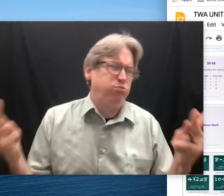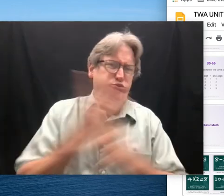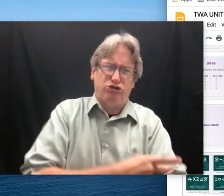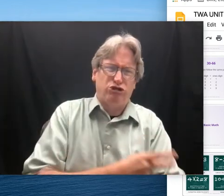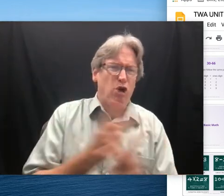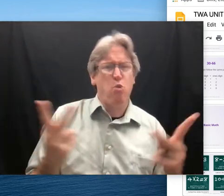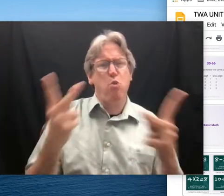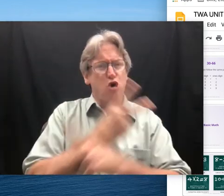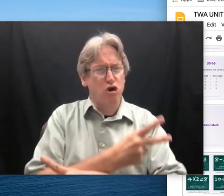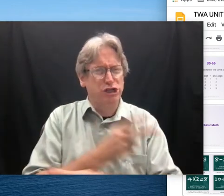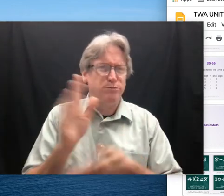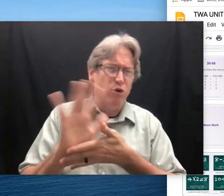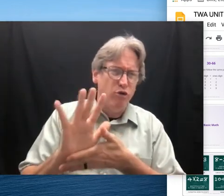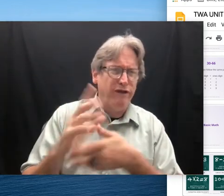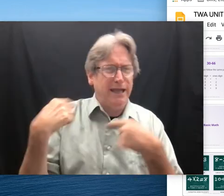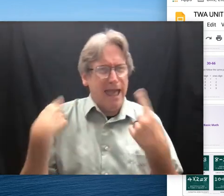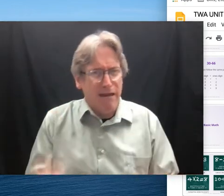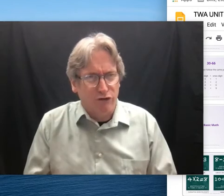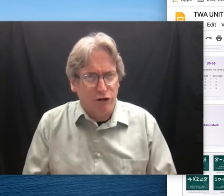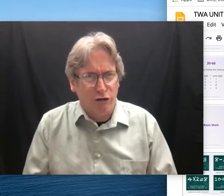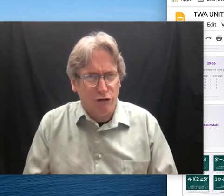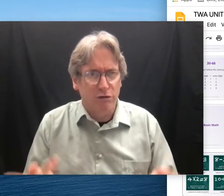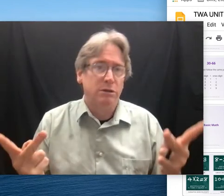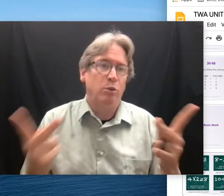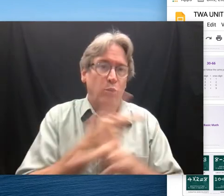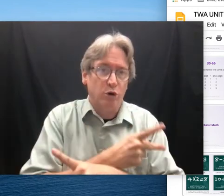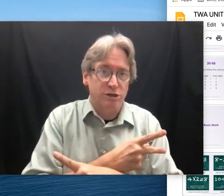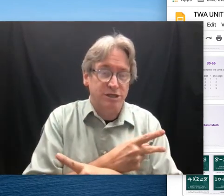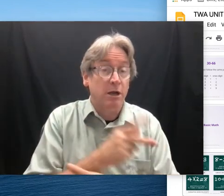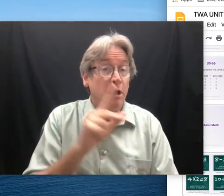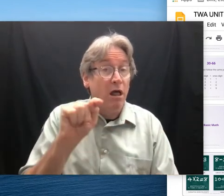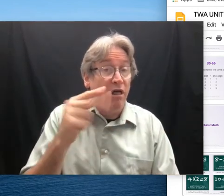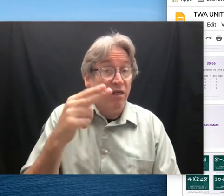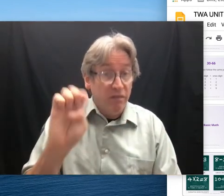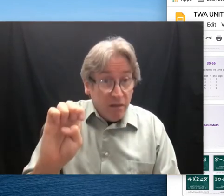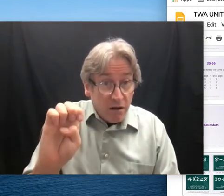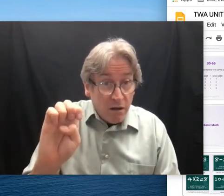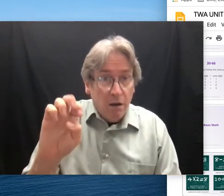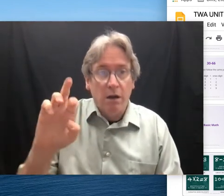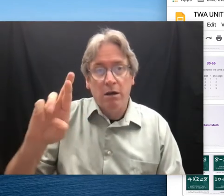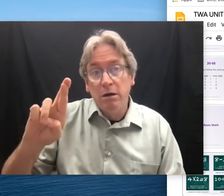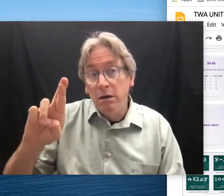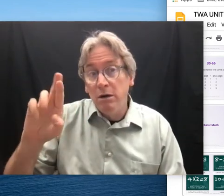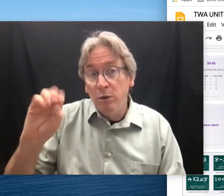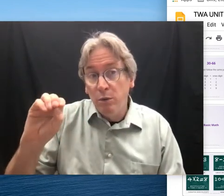Oh, worst movie ever. Worst.